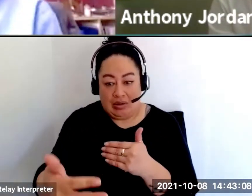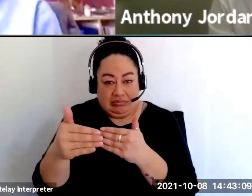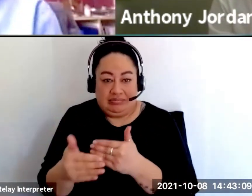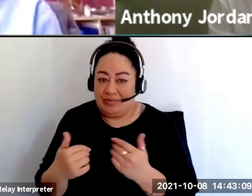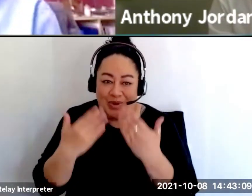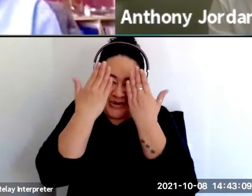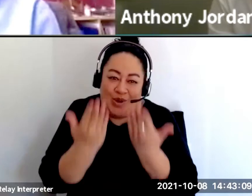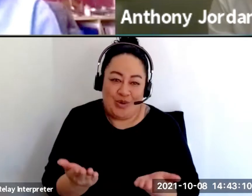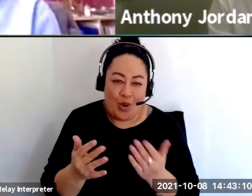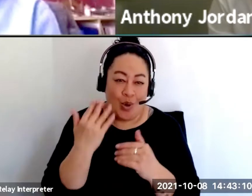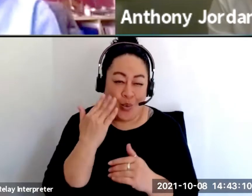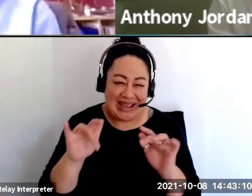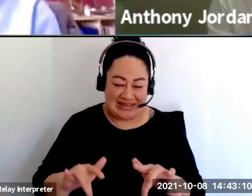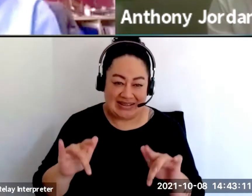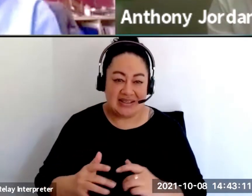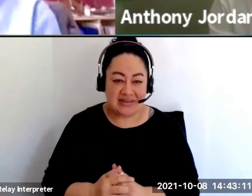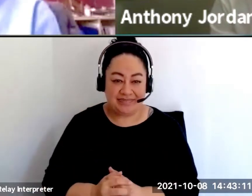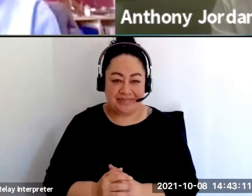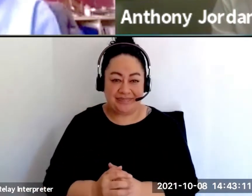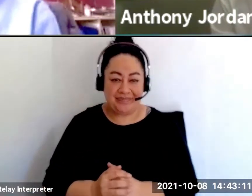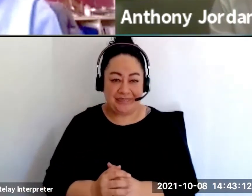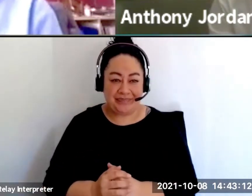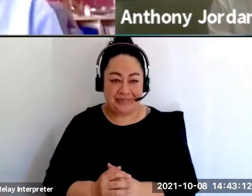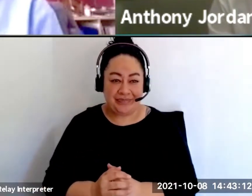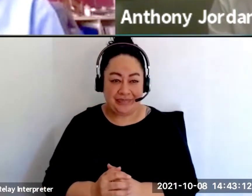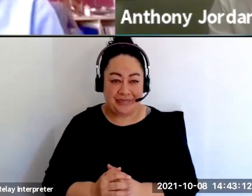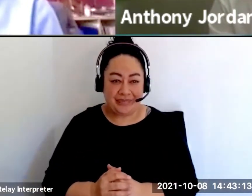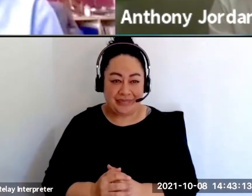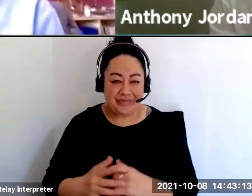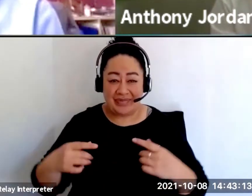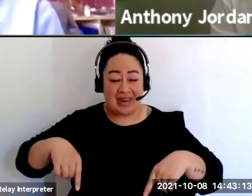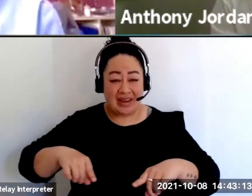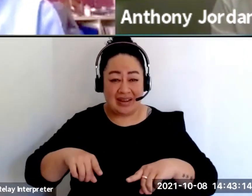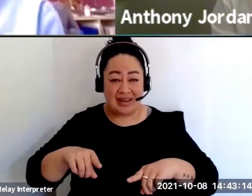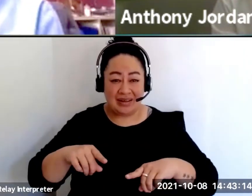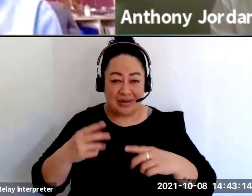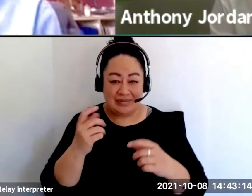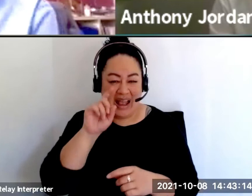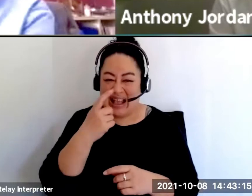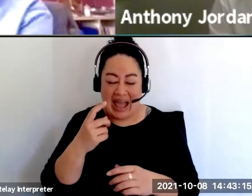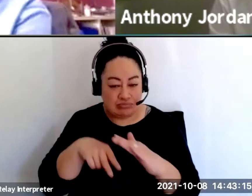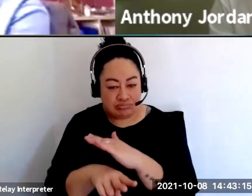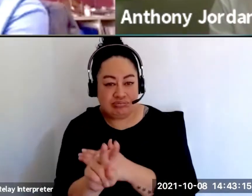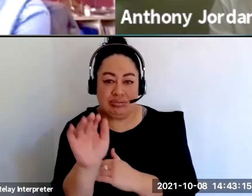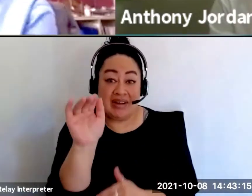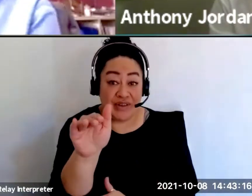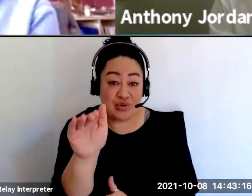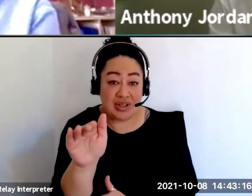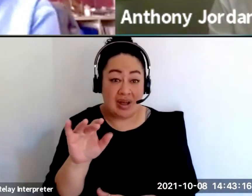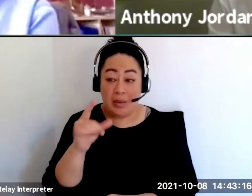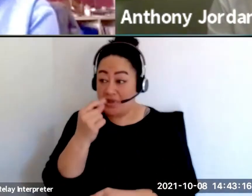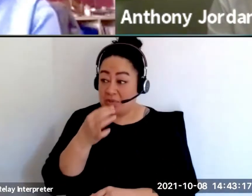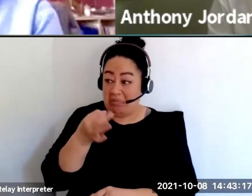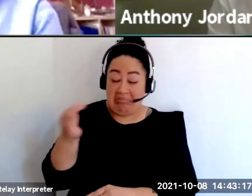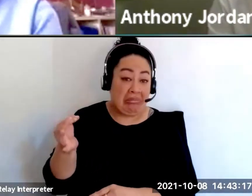So yeah, I guess that's, we can't predict the future. Anthony might know more on the inside.